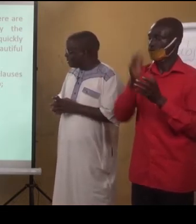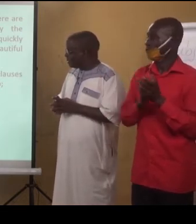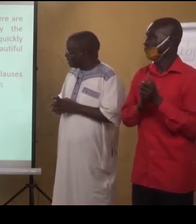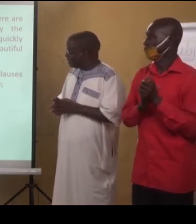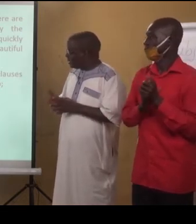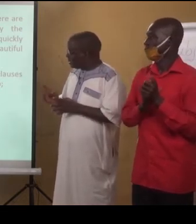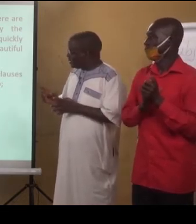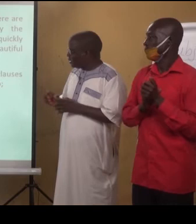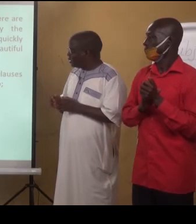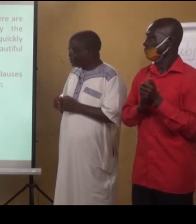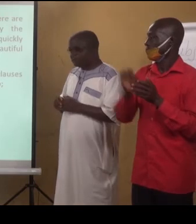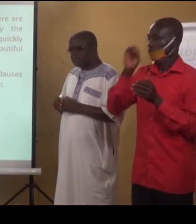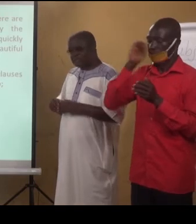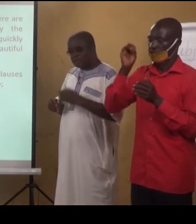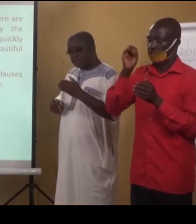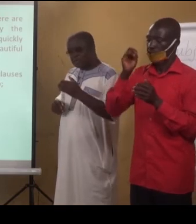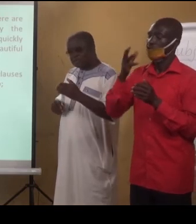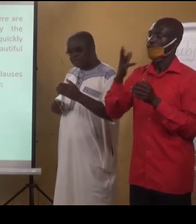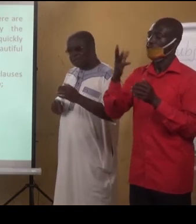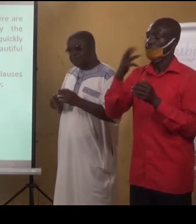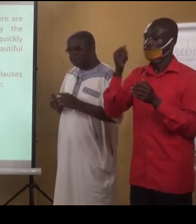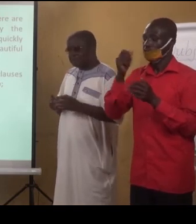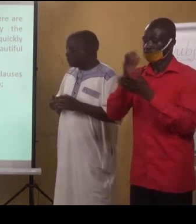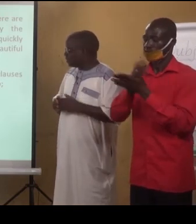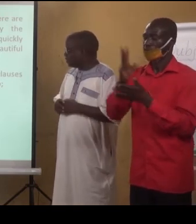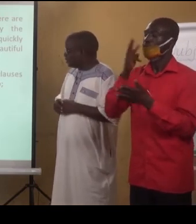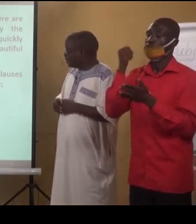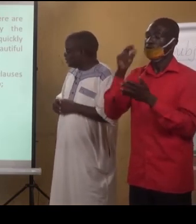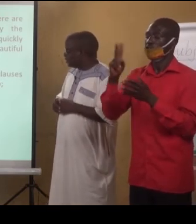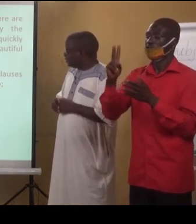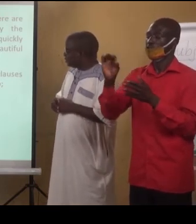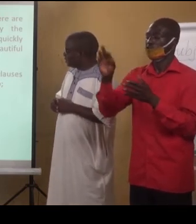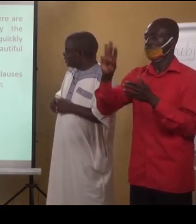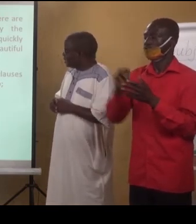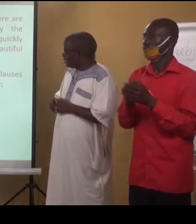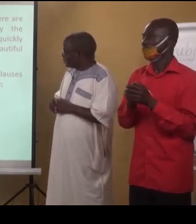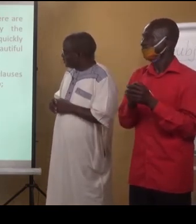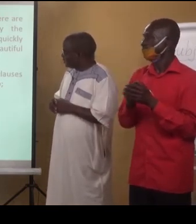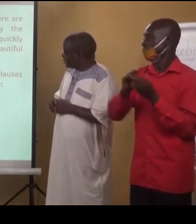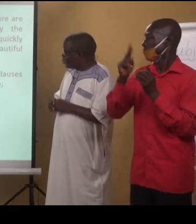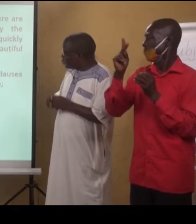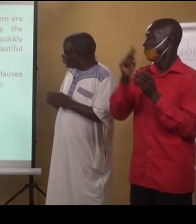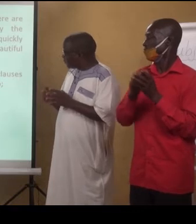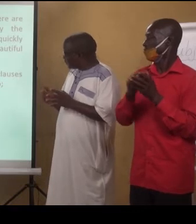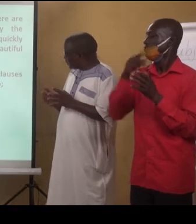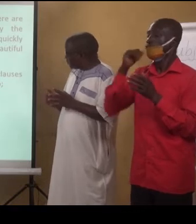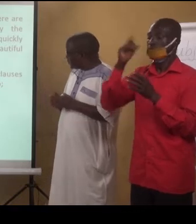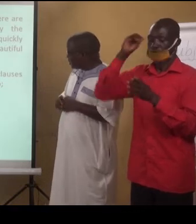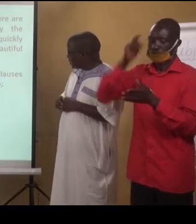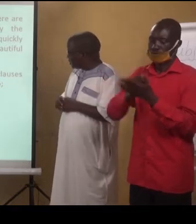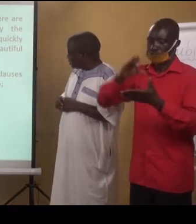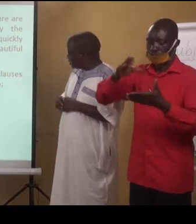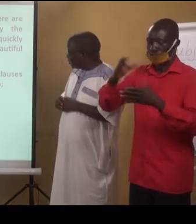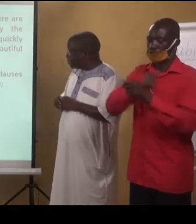mad. He, subject, was, verb. 8. Whose daughter got